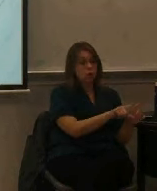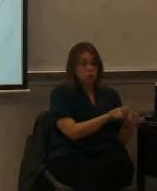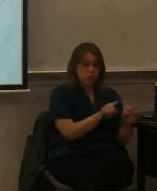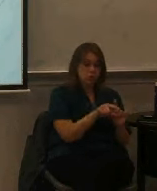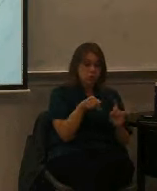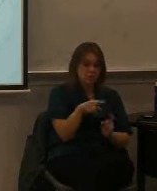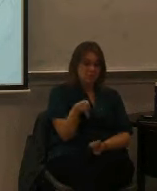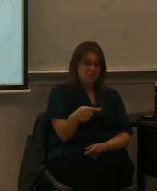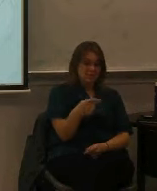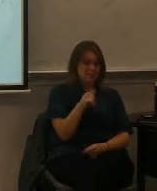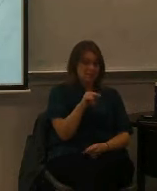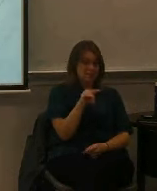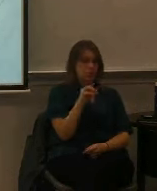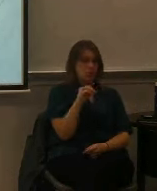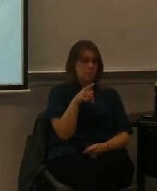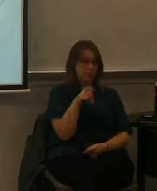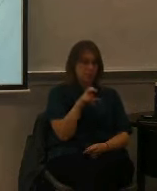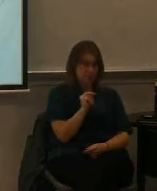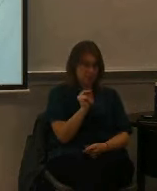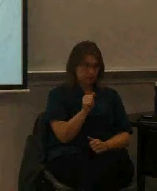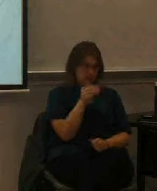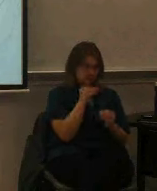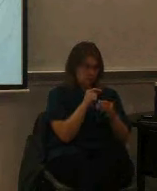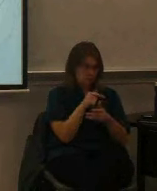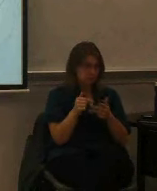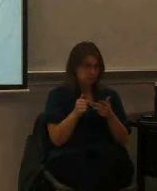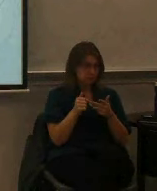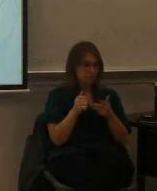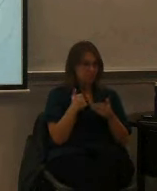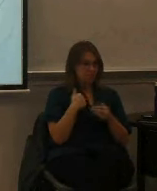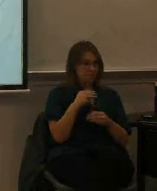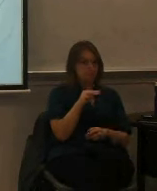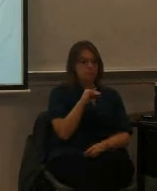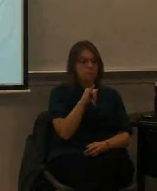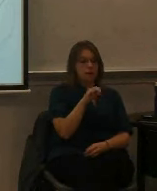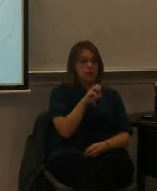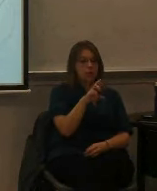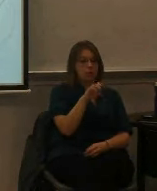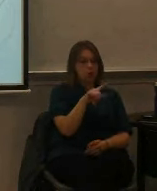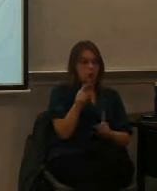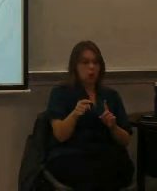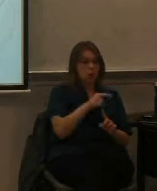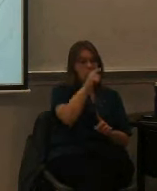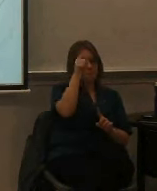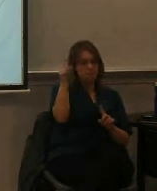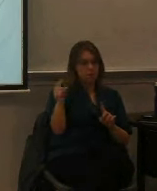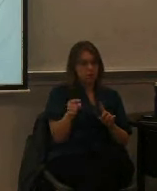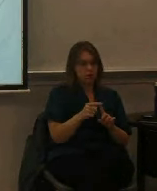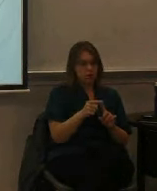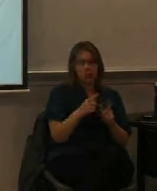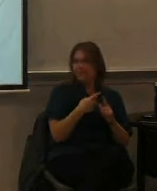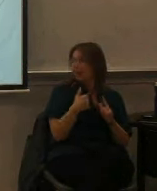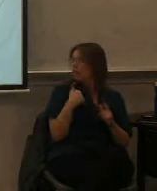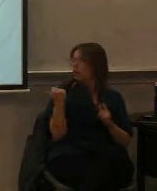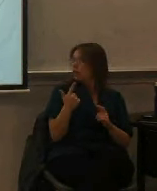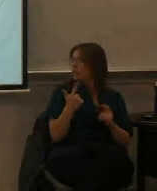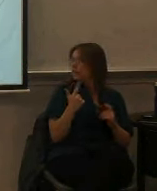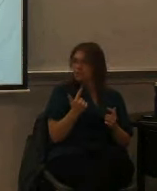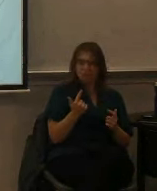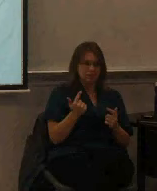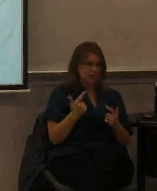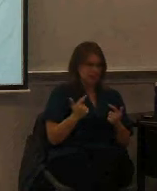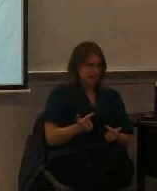phytoplankton. So we have essentially this microbial loop going here. Then we have all these organisms excreting